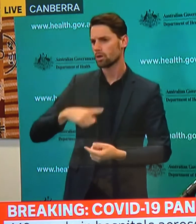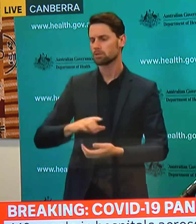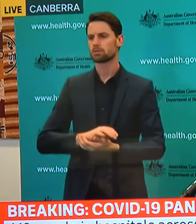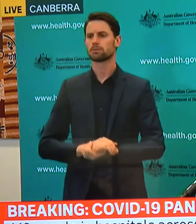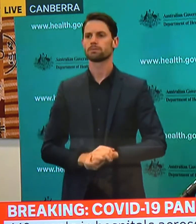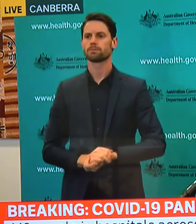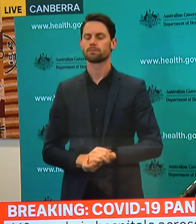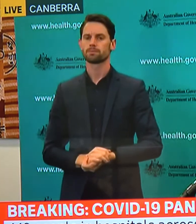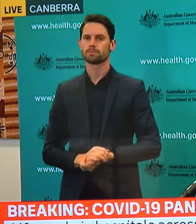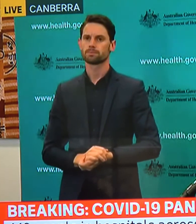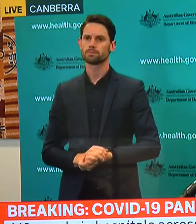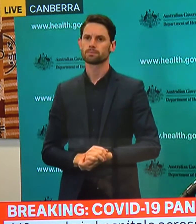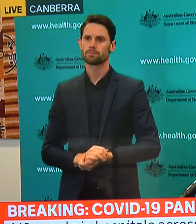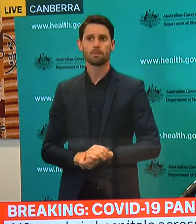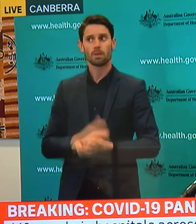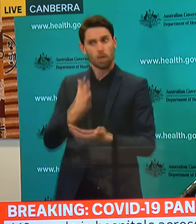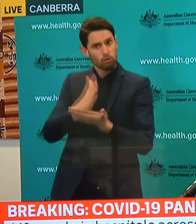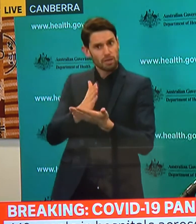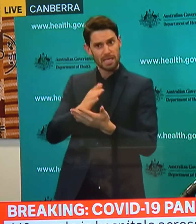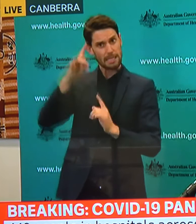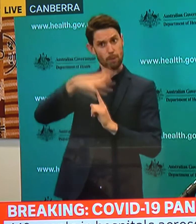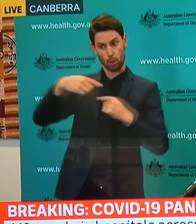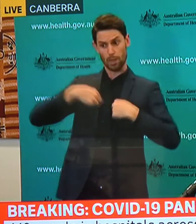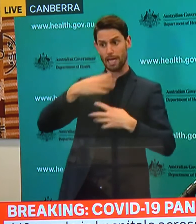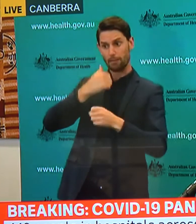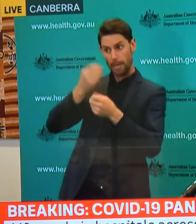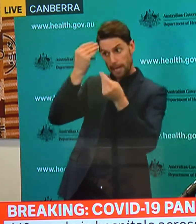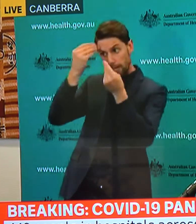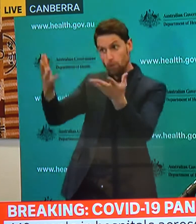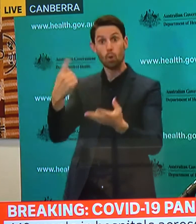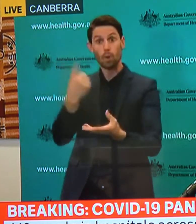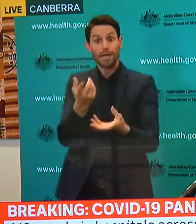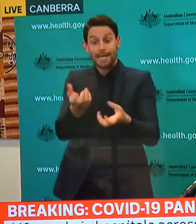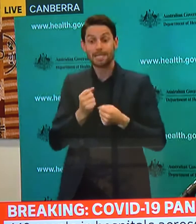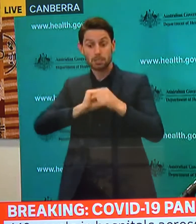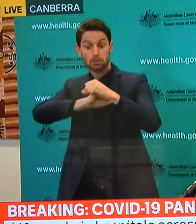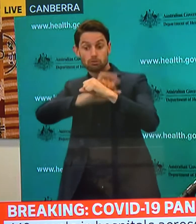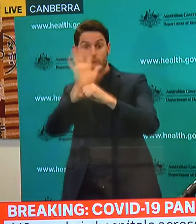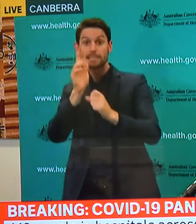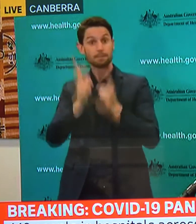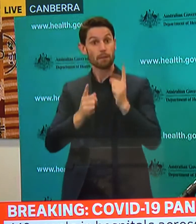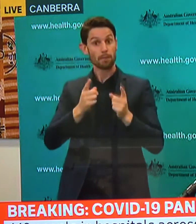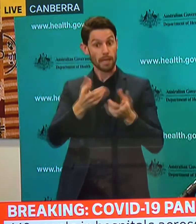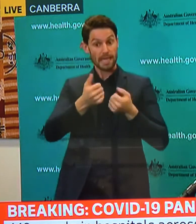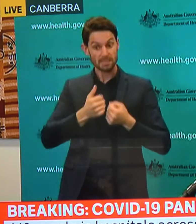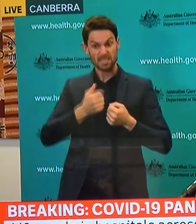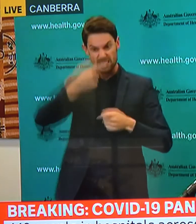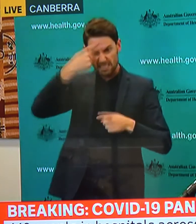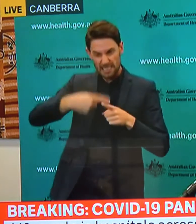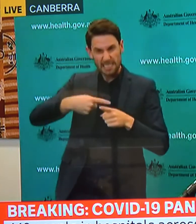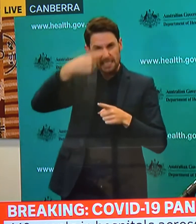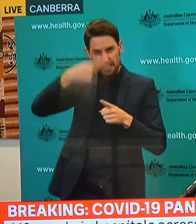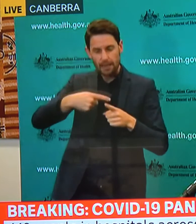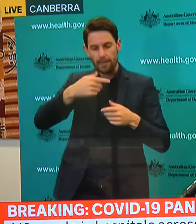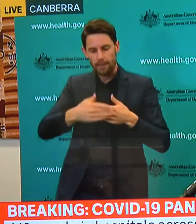one, that most people who get this disease do recover. And so early on, when we just had a few cases, you'll remember, it seems ages ago,